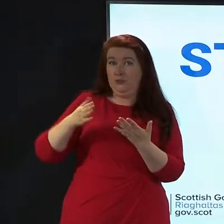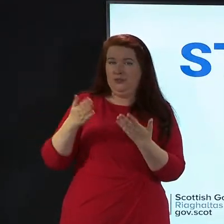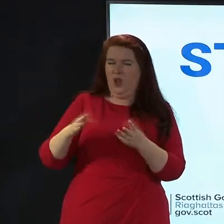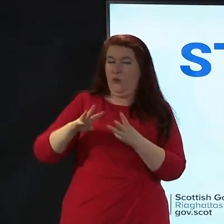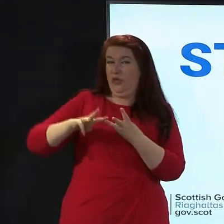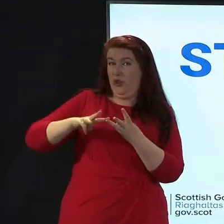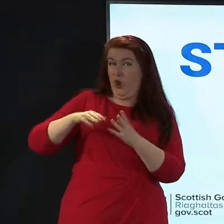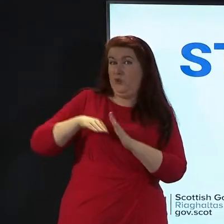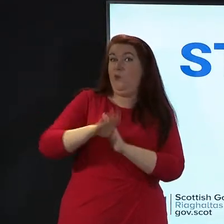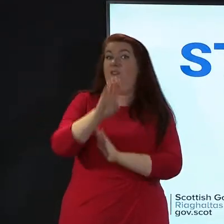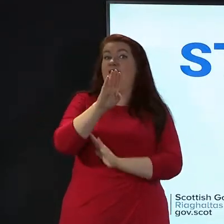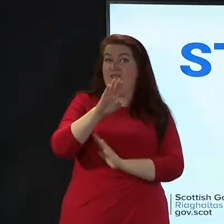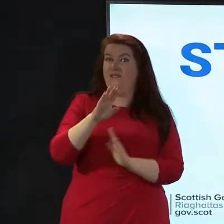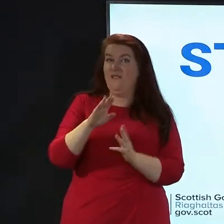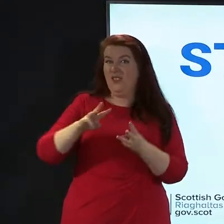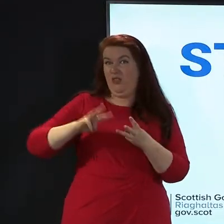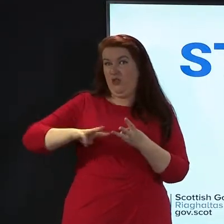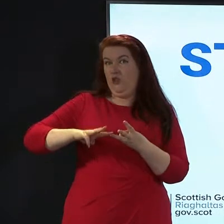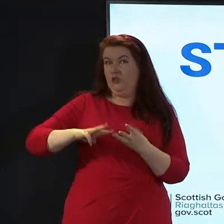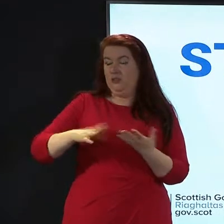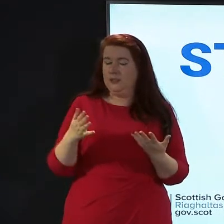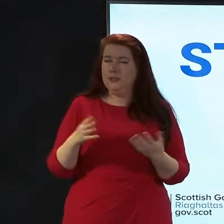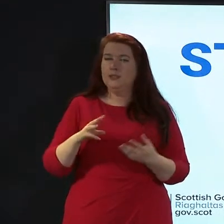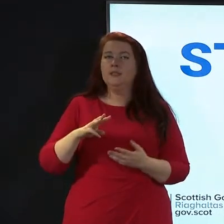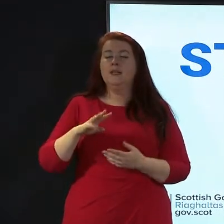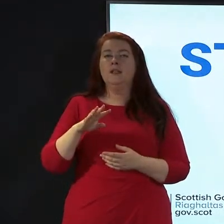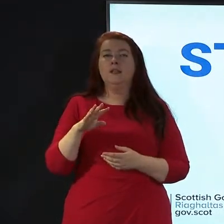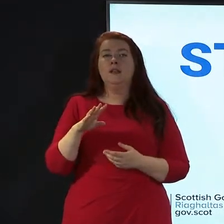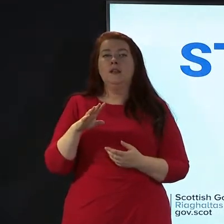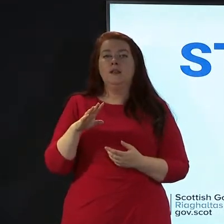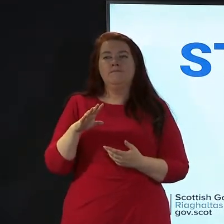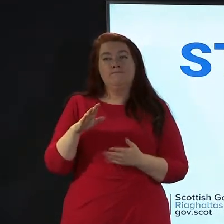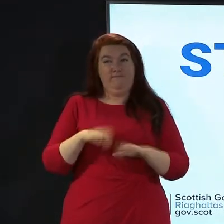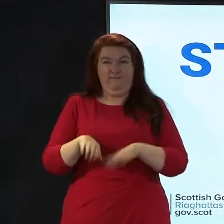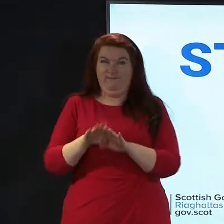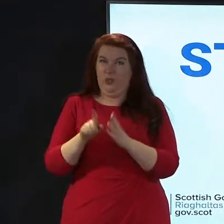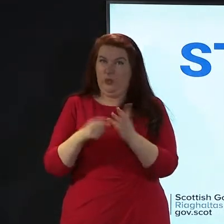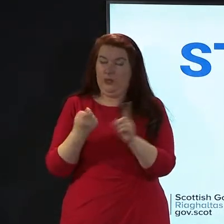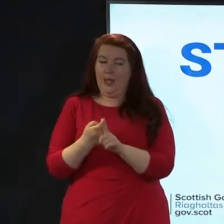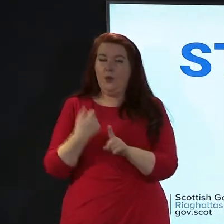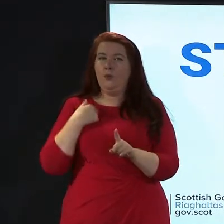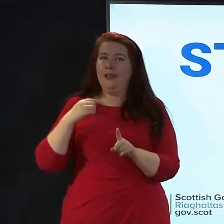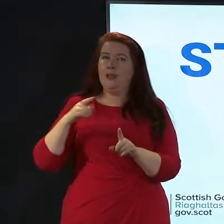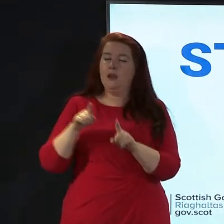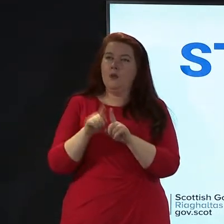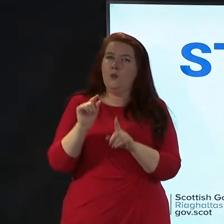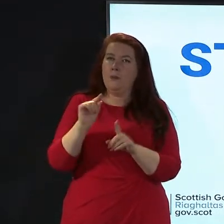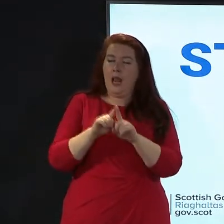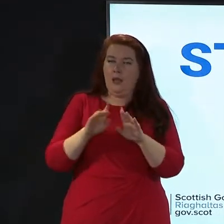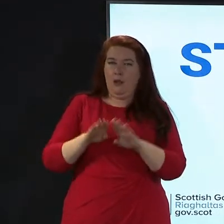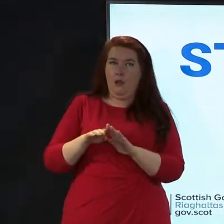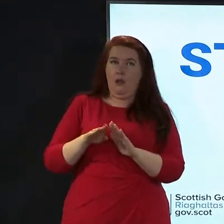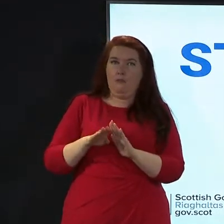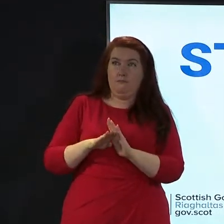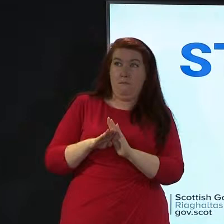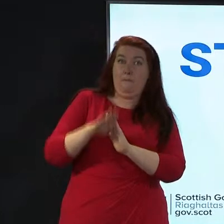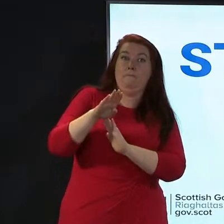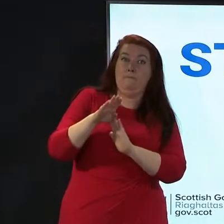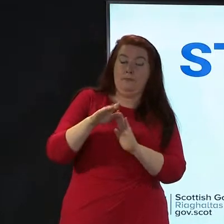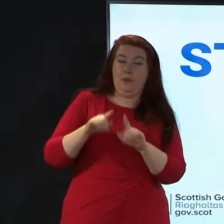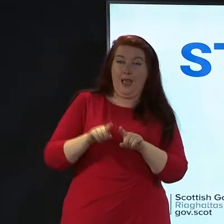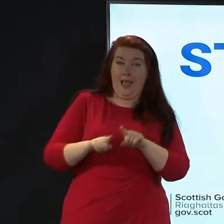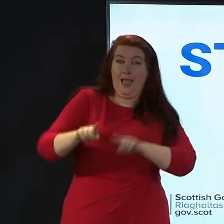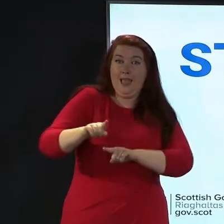pretty much what is now unfolding across the UK, we are slightly ahead and above at this stage.